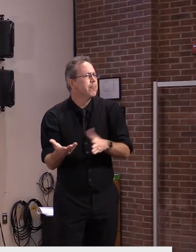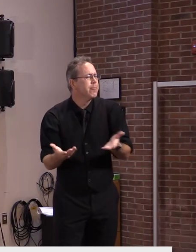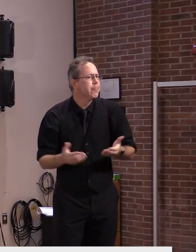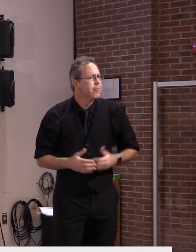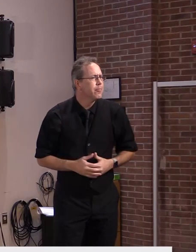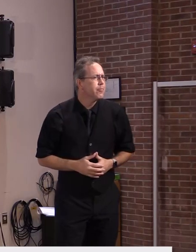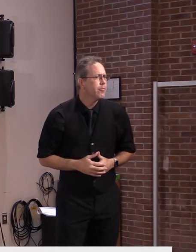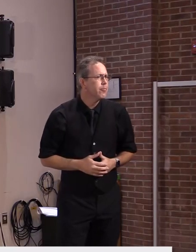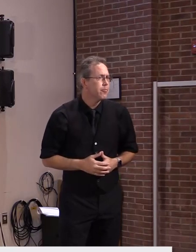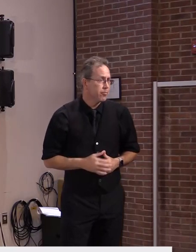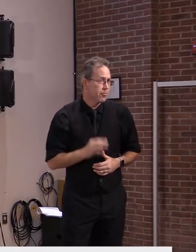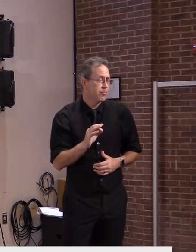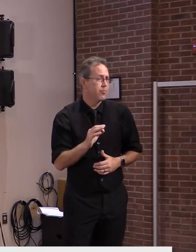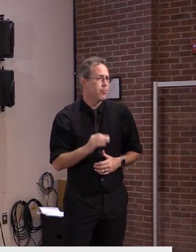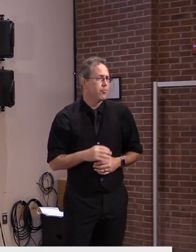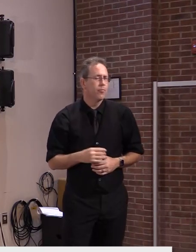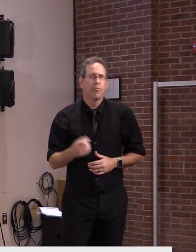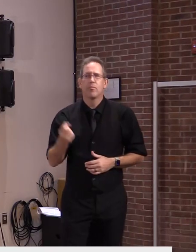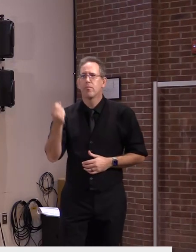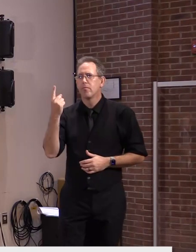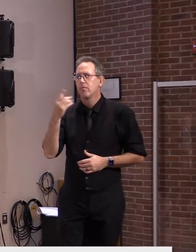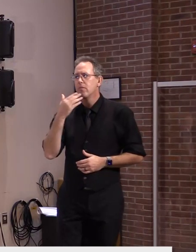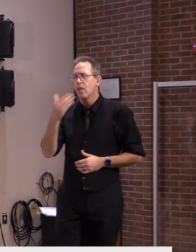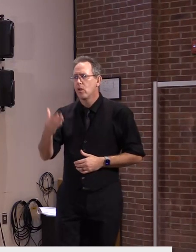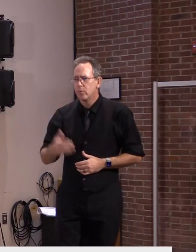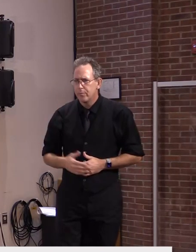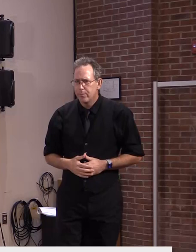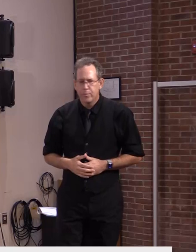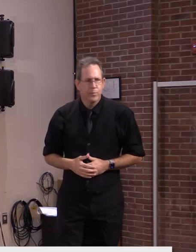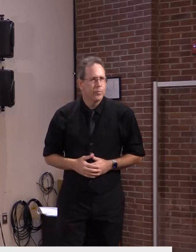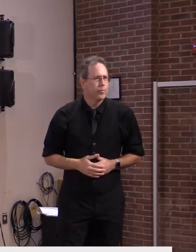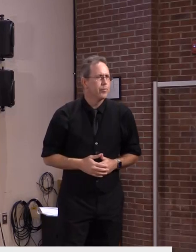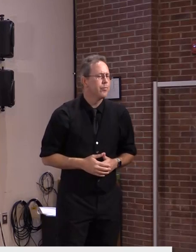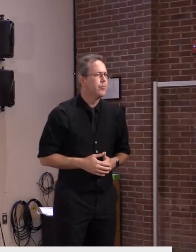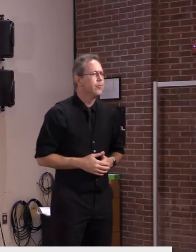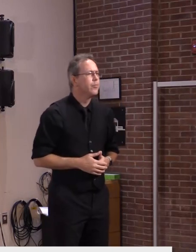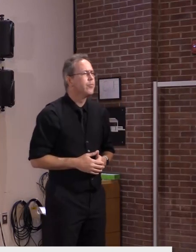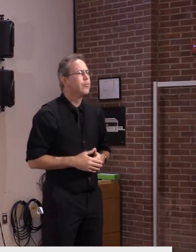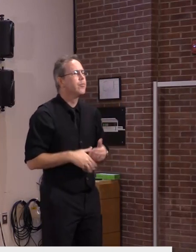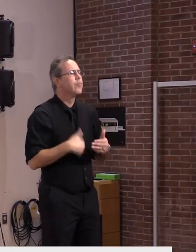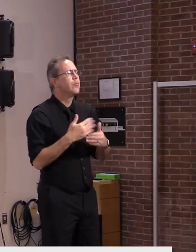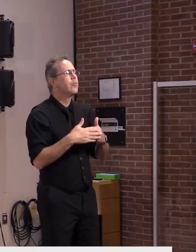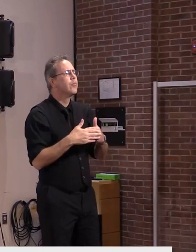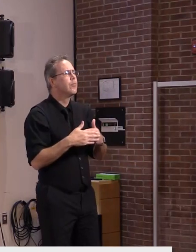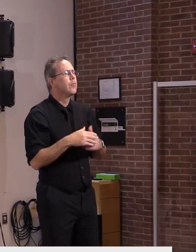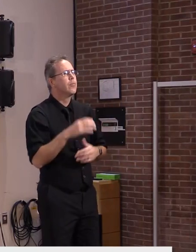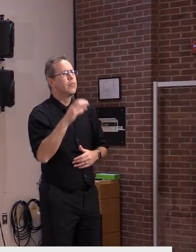Mm-hmm. Okay, thank you. Andrew McGregor, Caledonian Record.